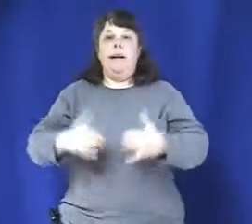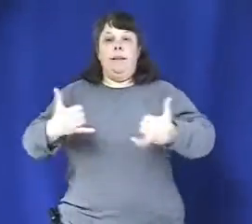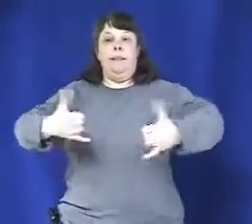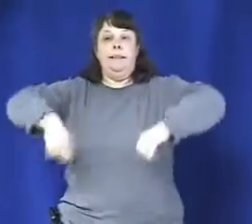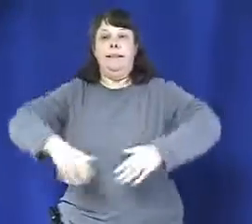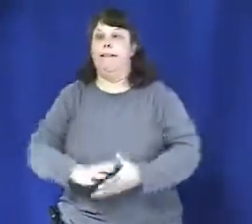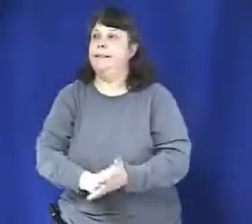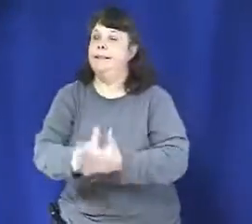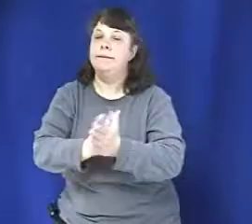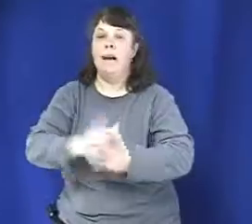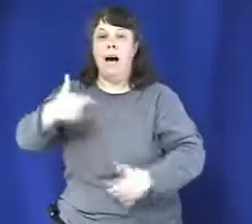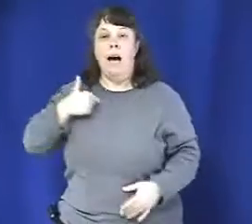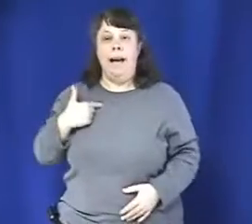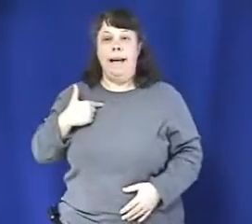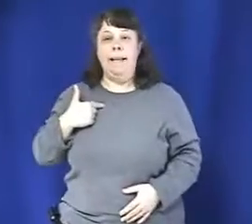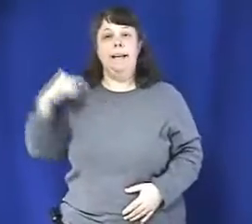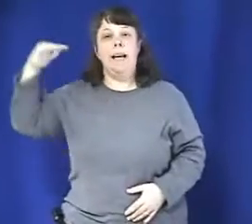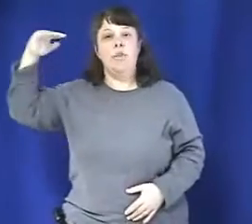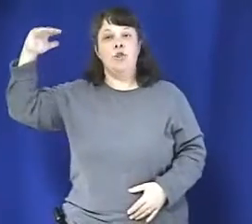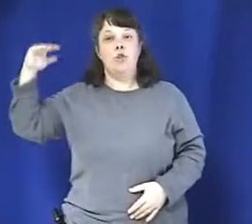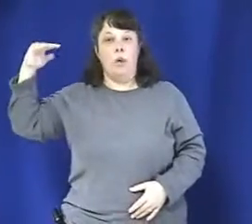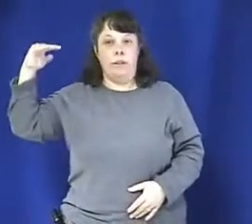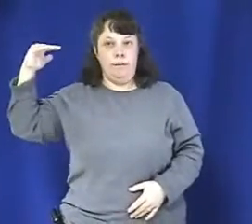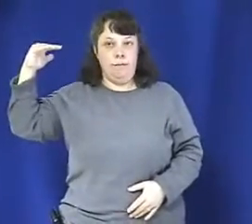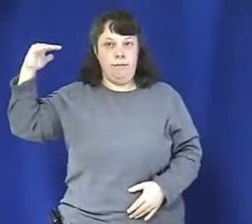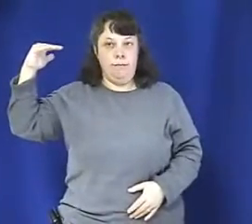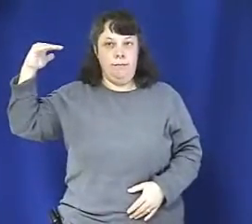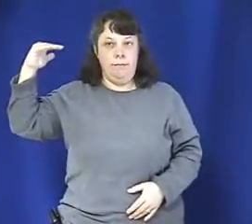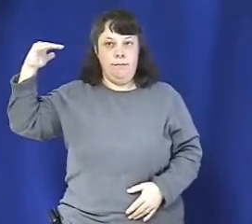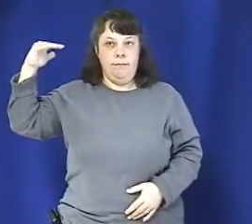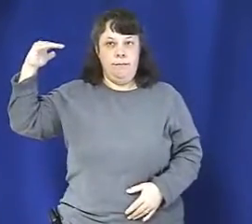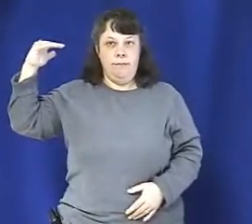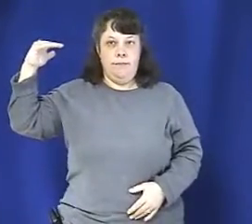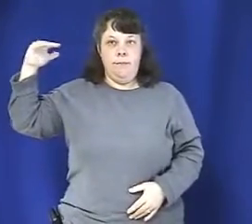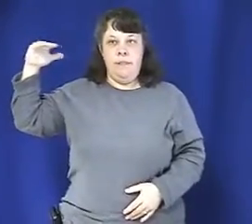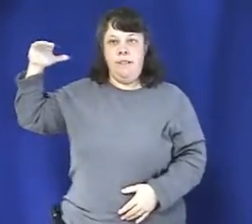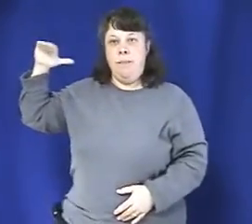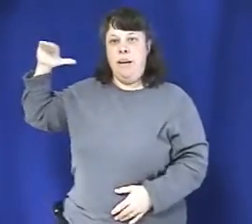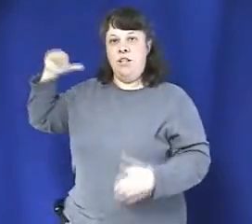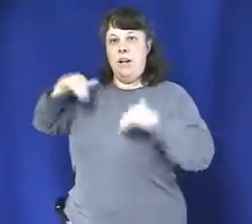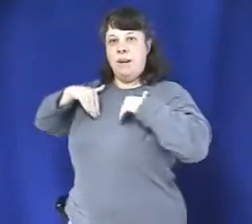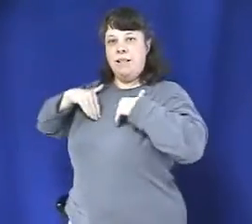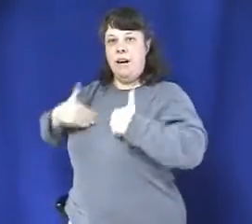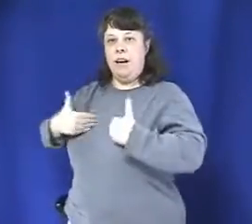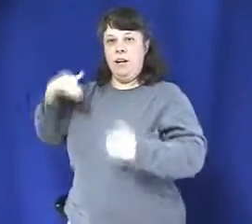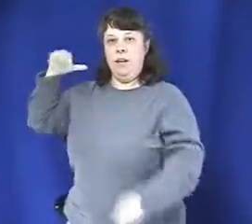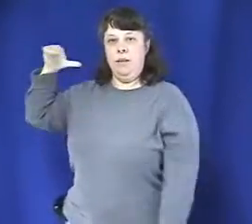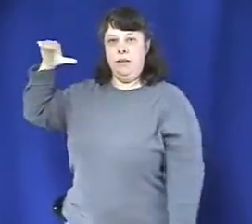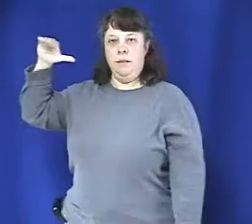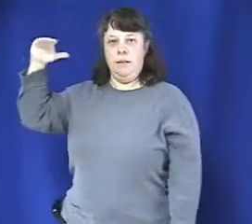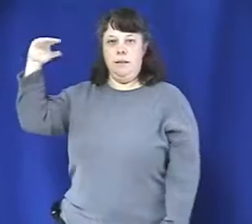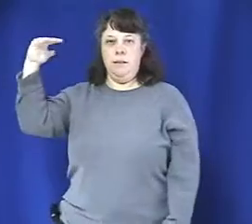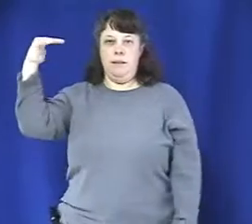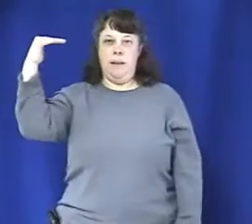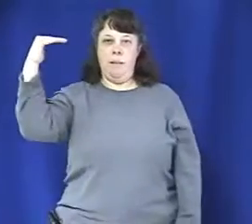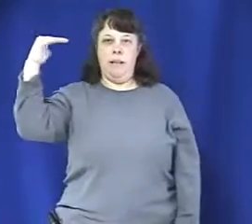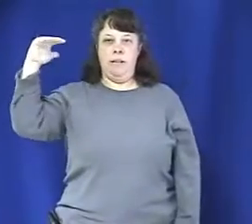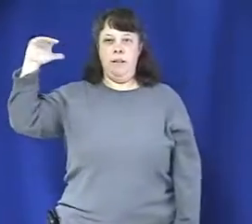Now, I am short. Same hand shape as tired, that bent